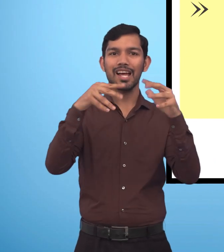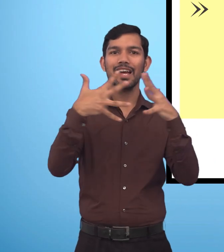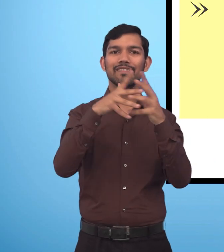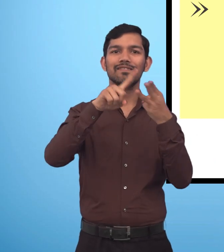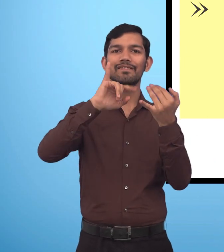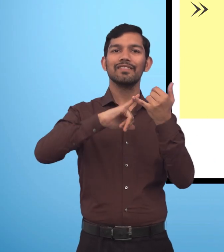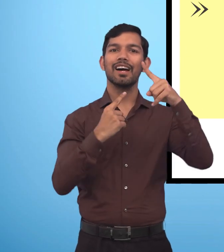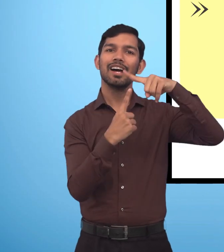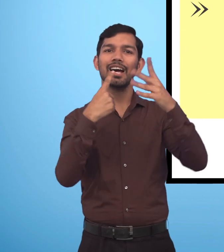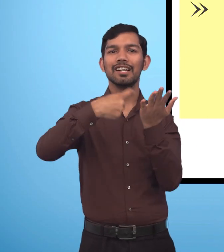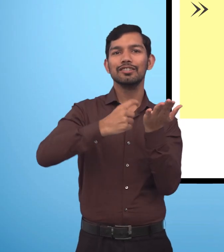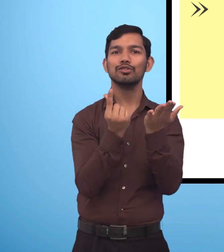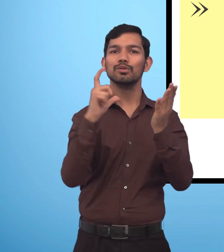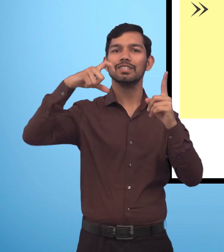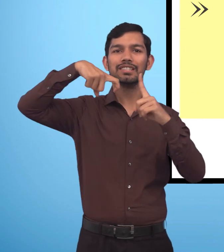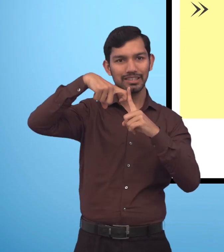Awestruck.